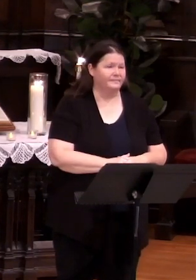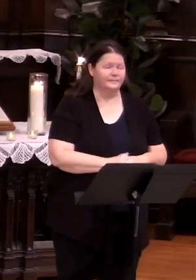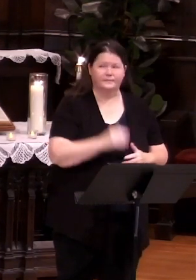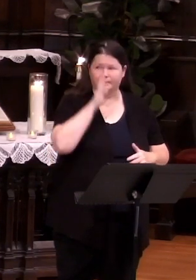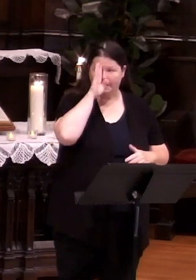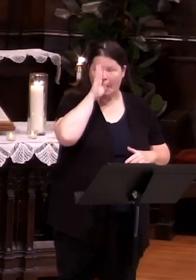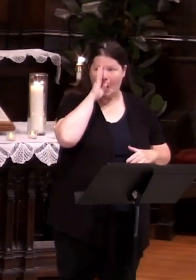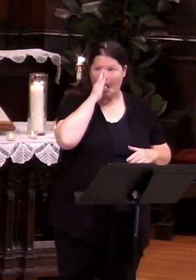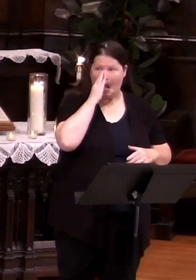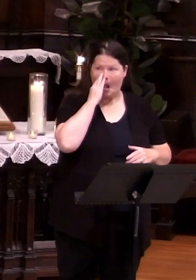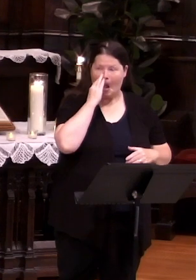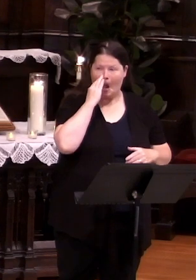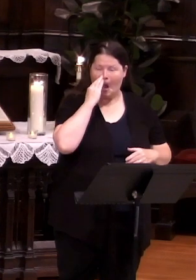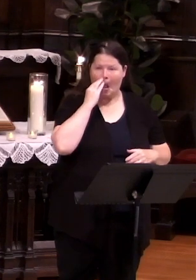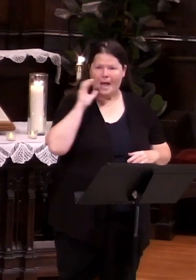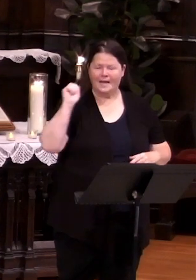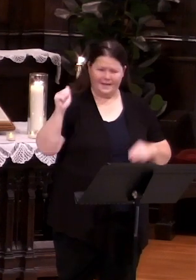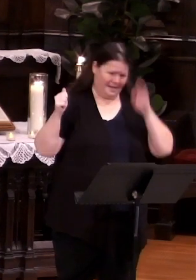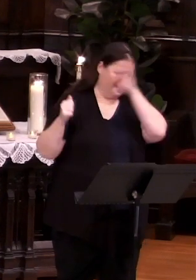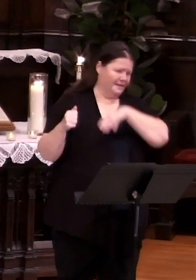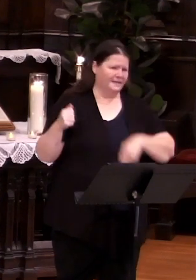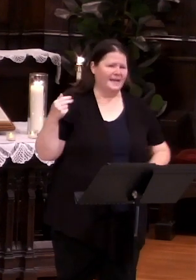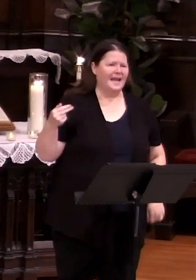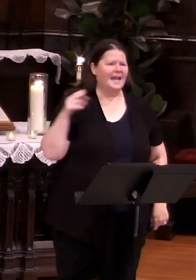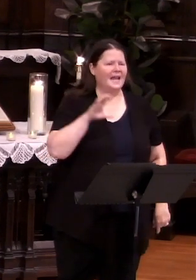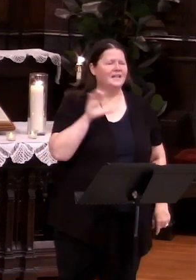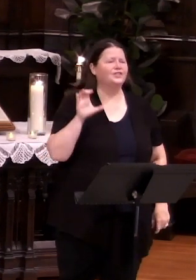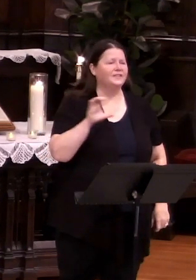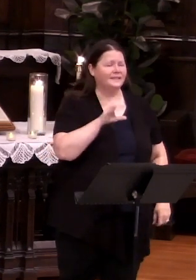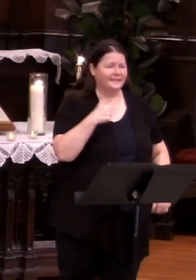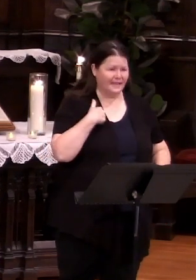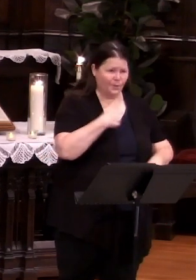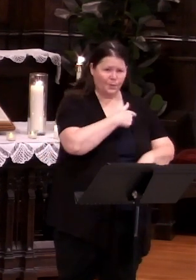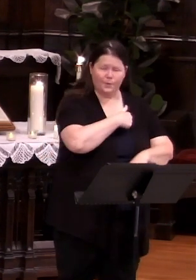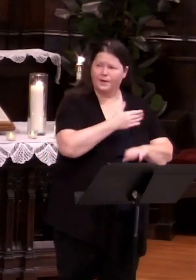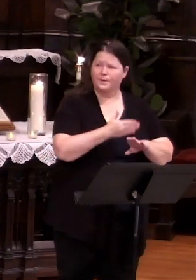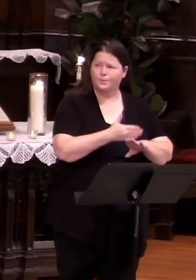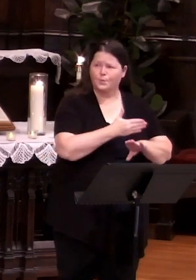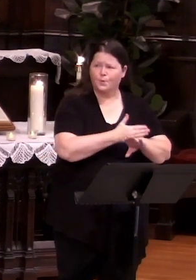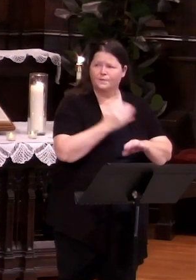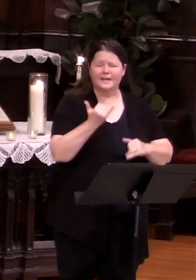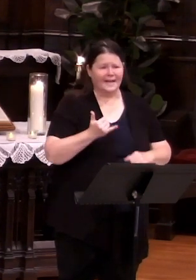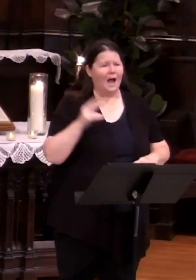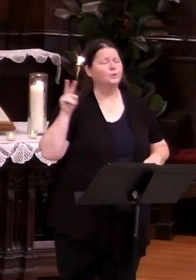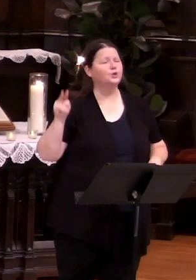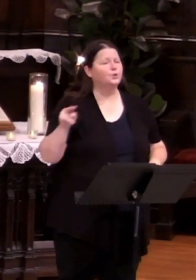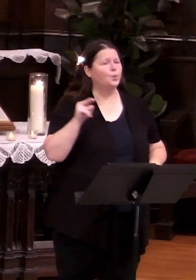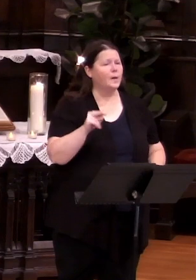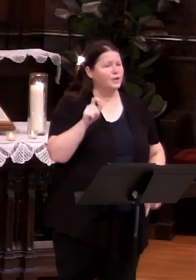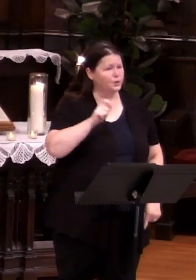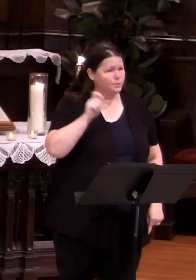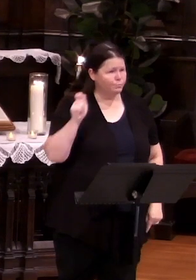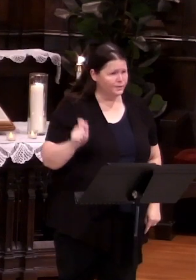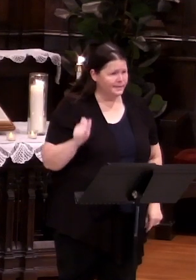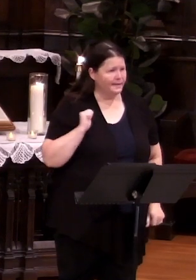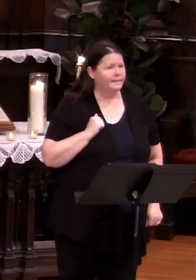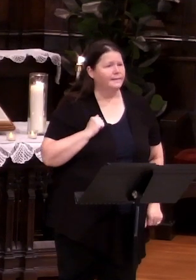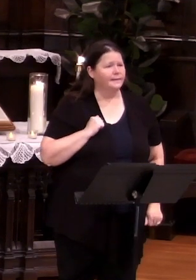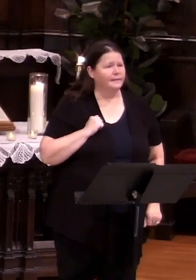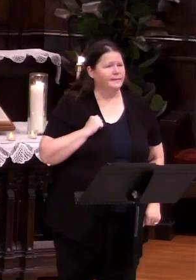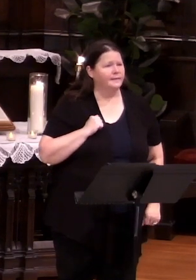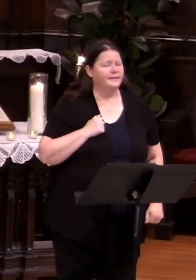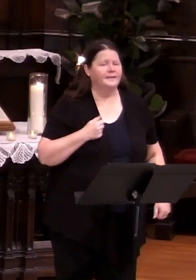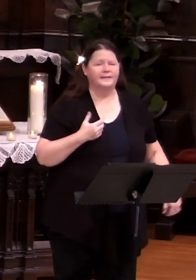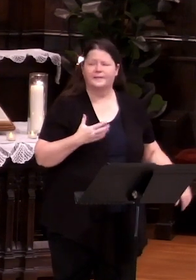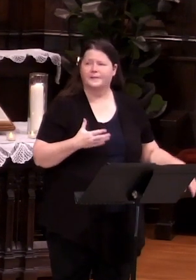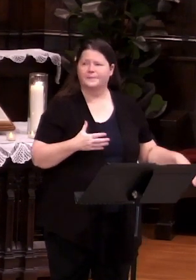Our denomination, the UCC, is doing a little bit better. We are up around 22%. But the